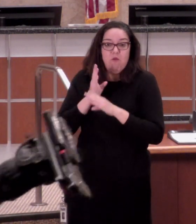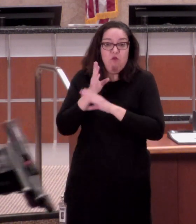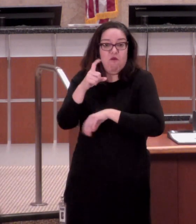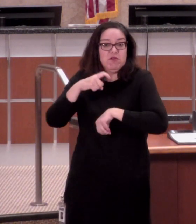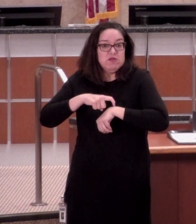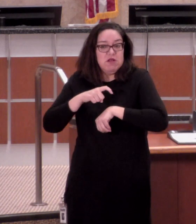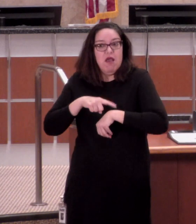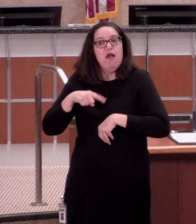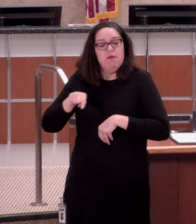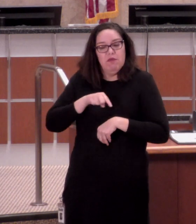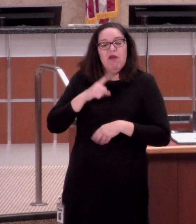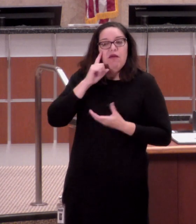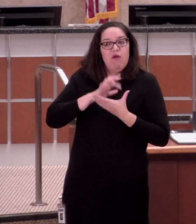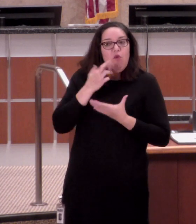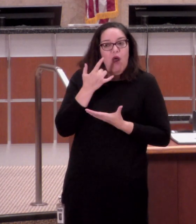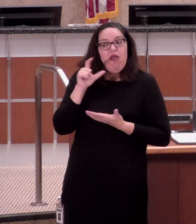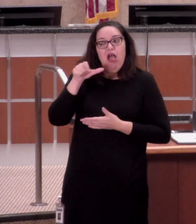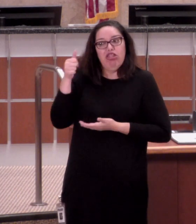at other places.